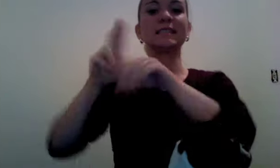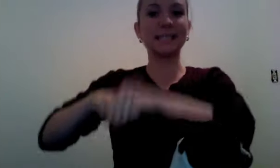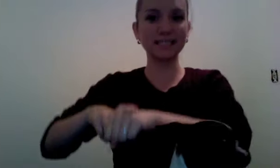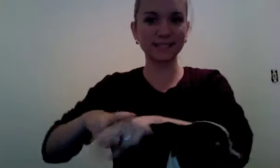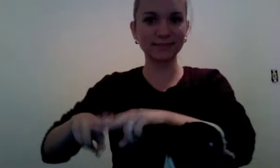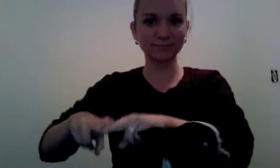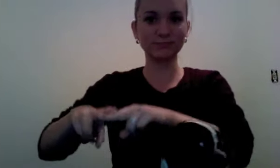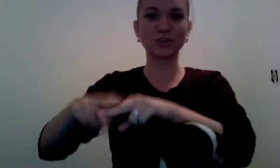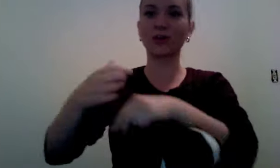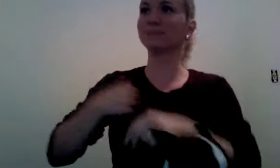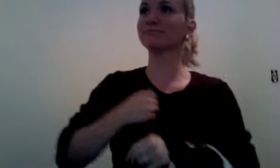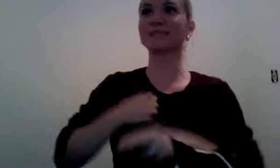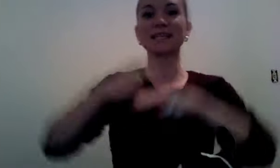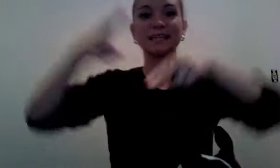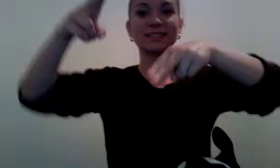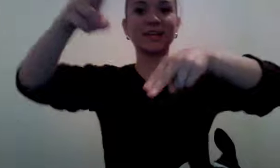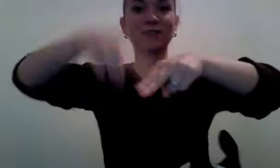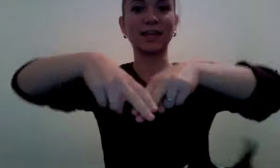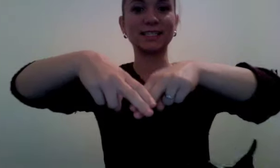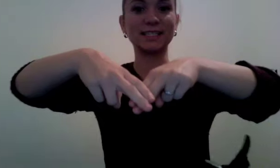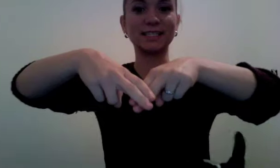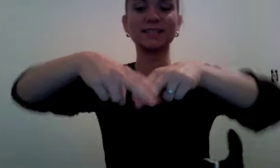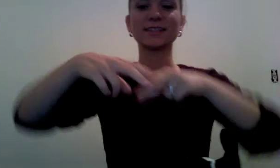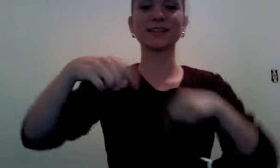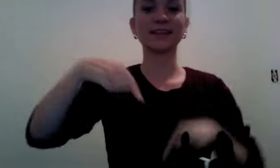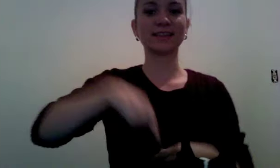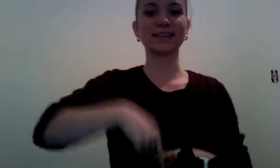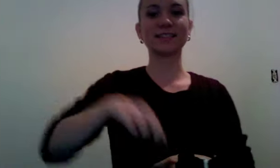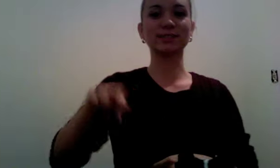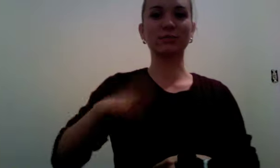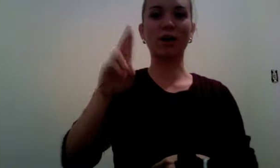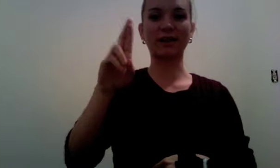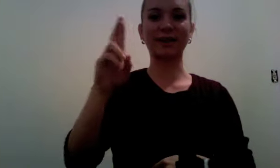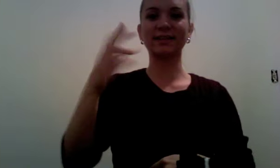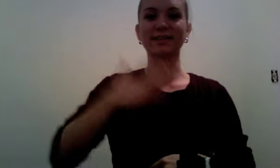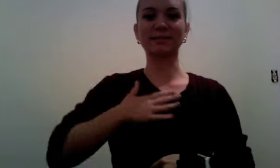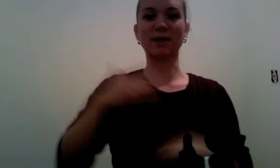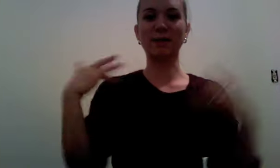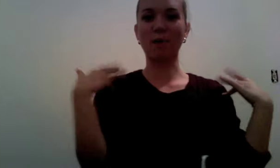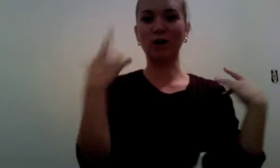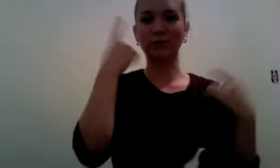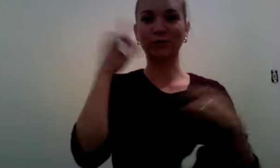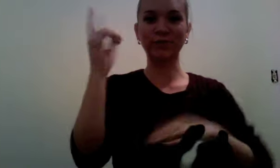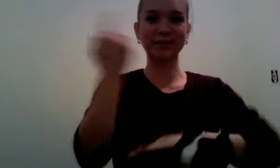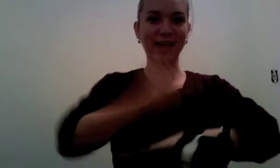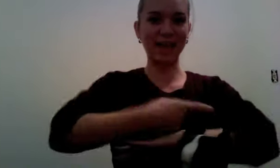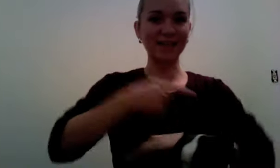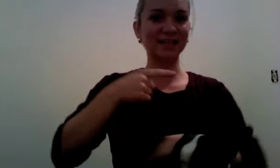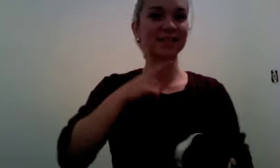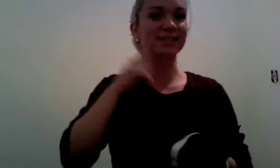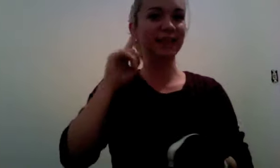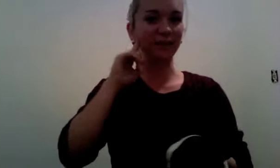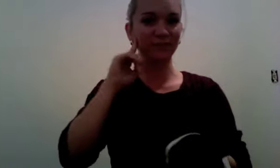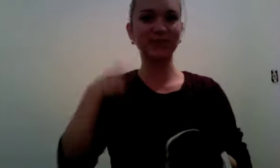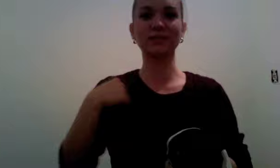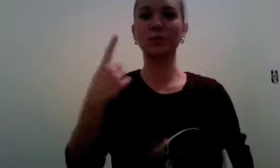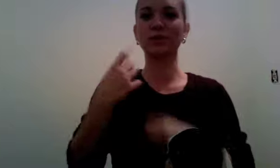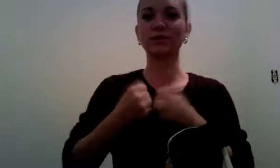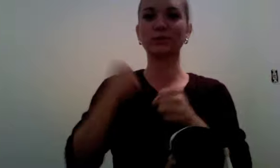sit. Sorry, the sign for that is sit. This is Rocket. He's my model for the day, and he's deaf. He's 1 year